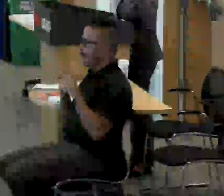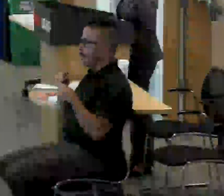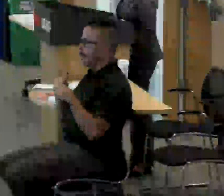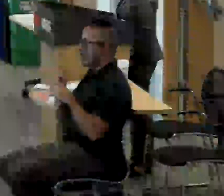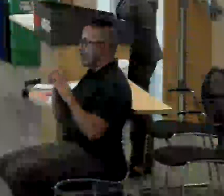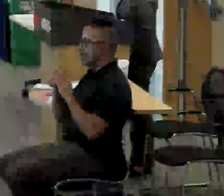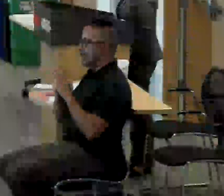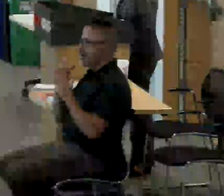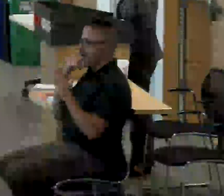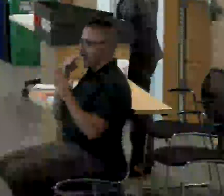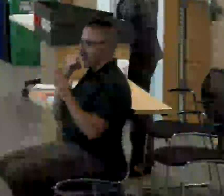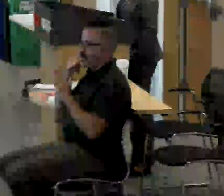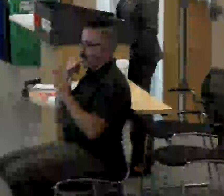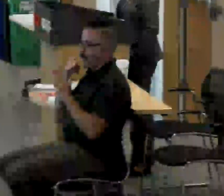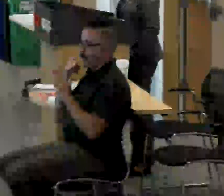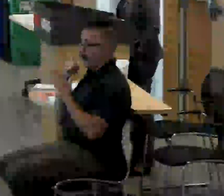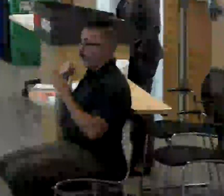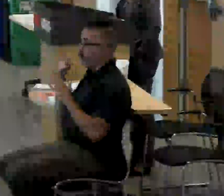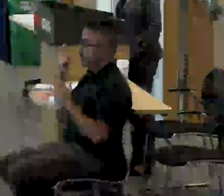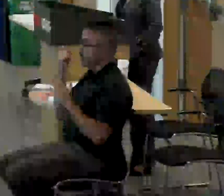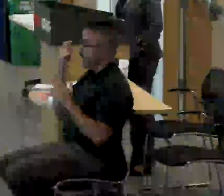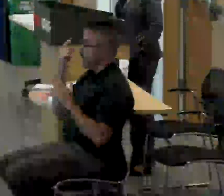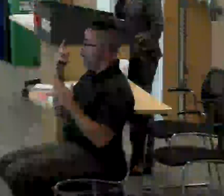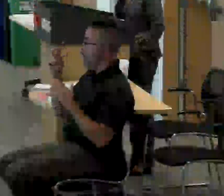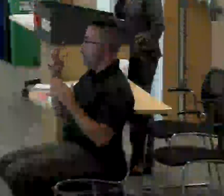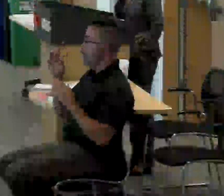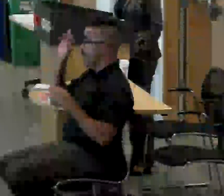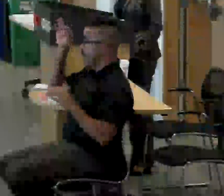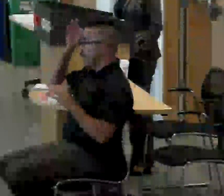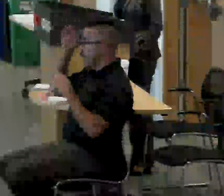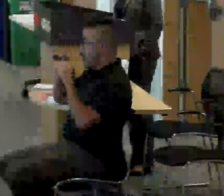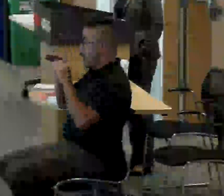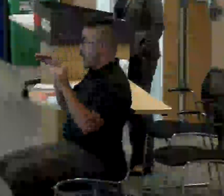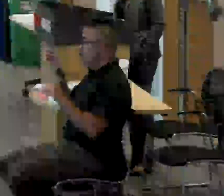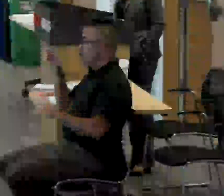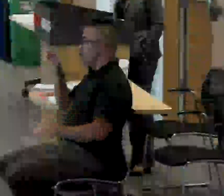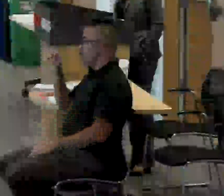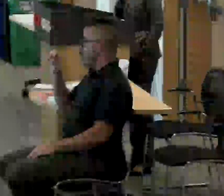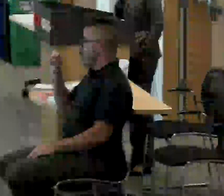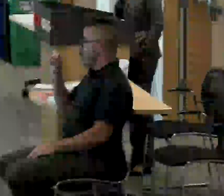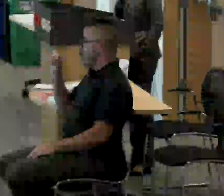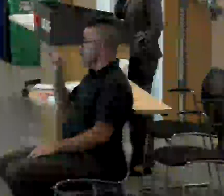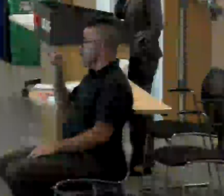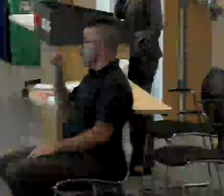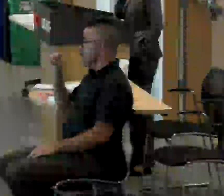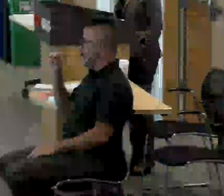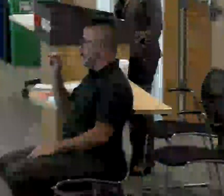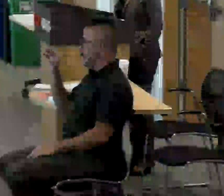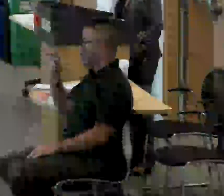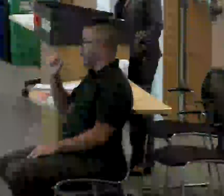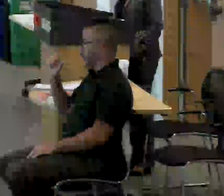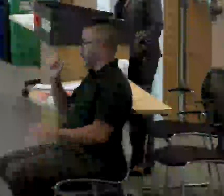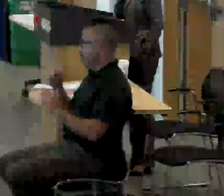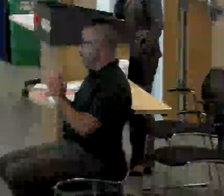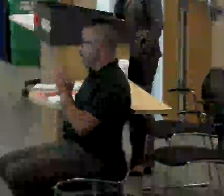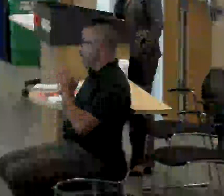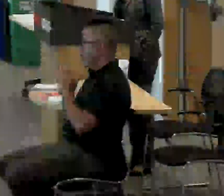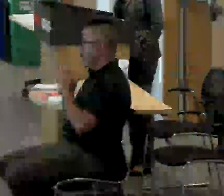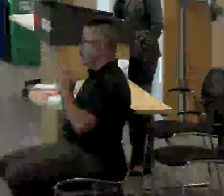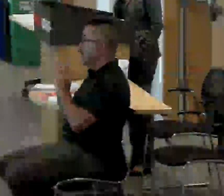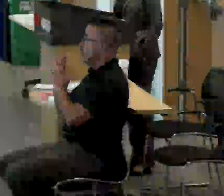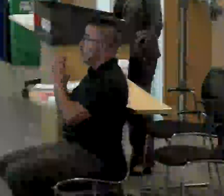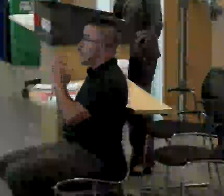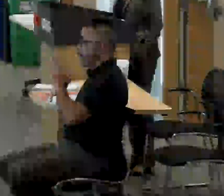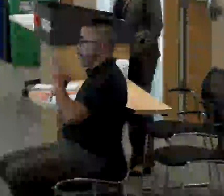The residency requirement at the federal level was removed right when we signed our law, and it still existed.